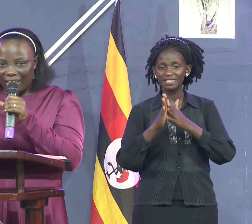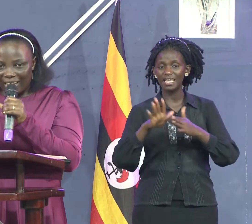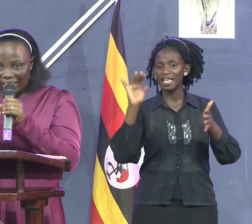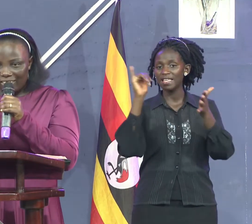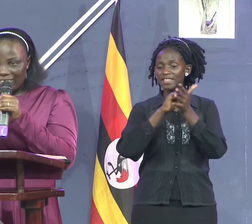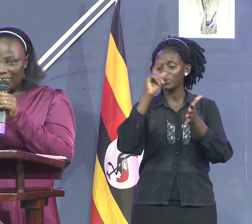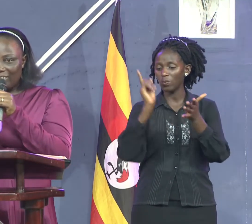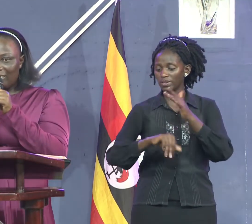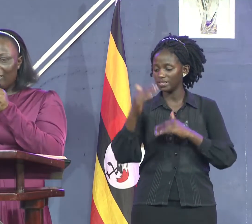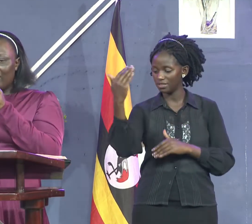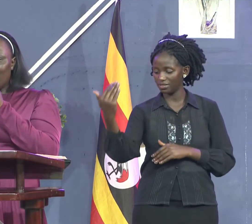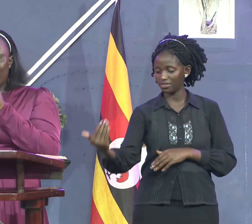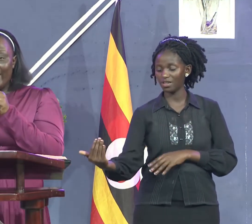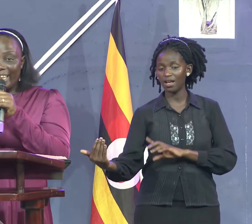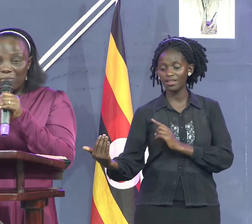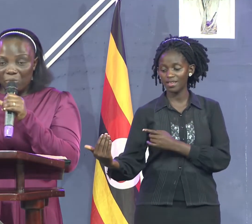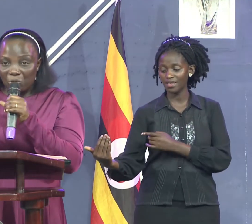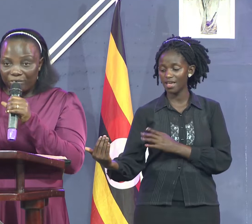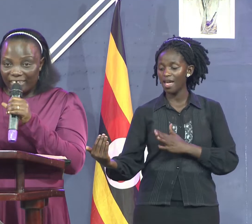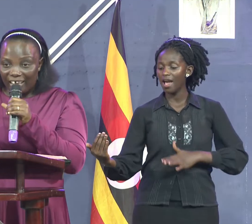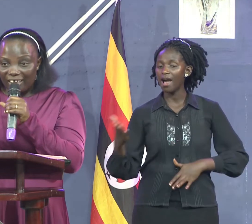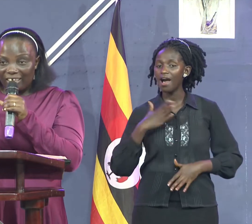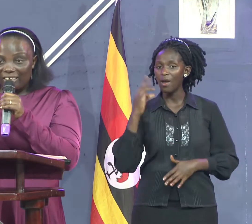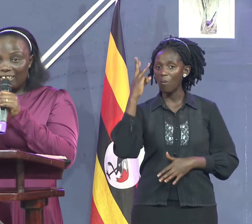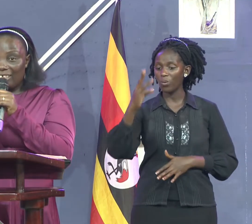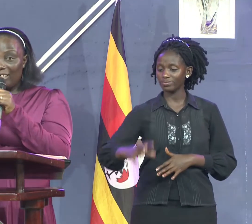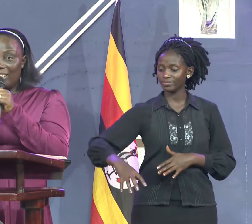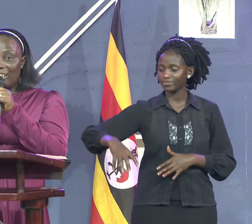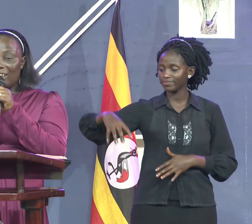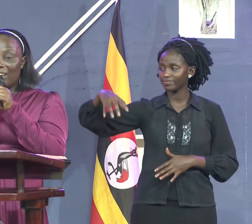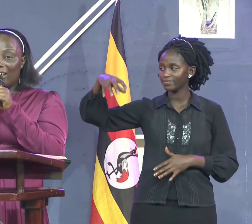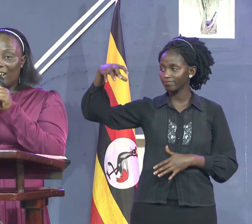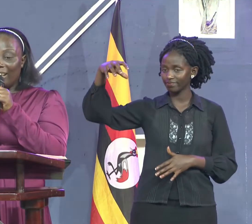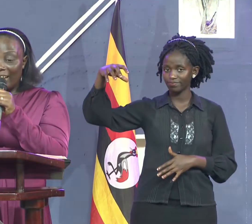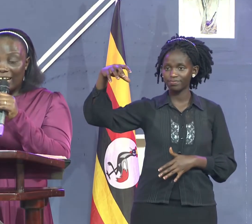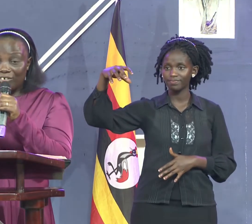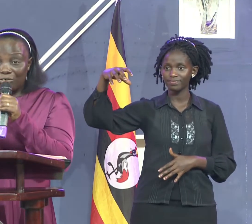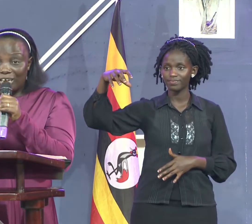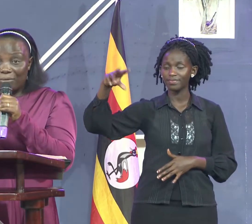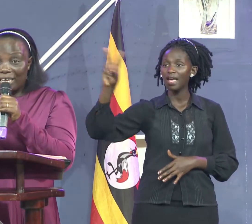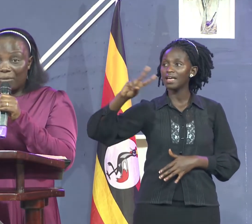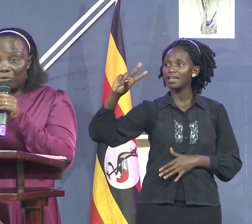no mwana. That this child. Ngenda mukuza. I'm going to nurture up him